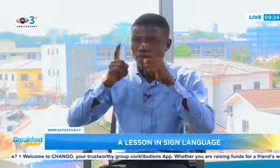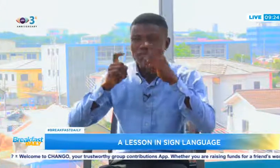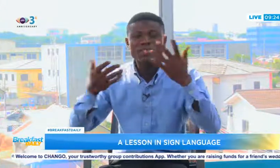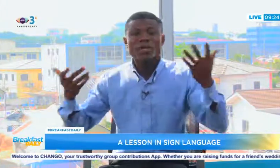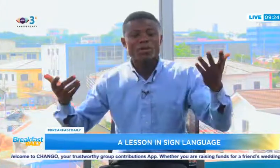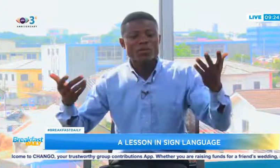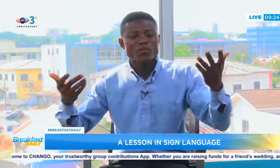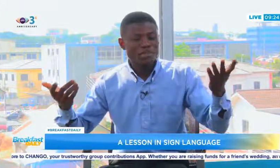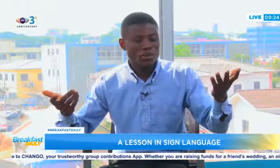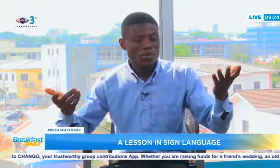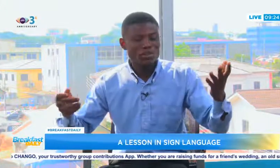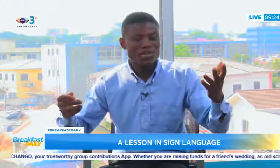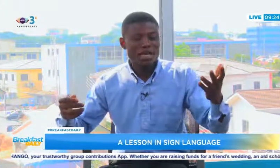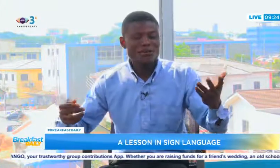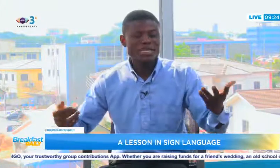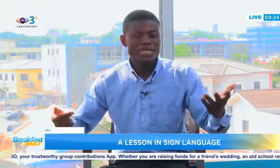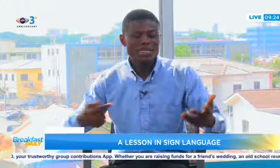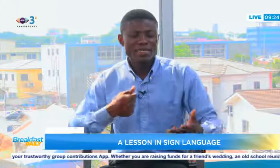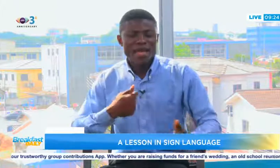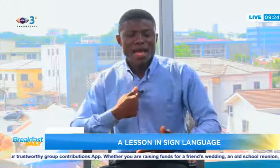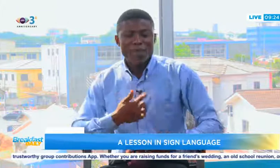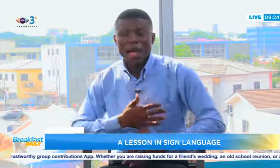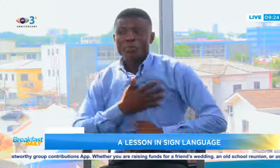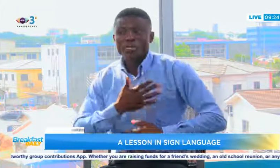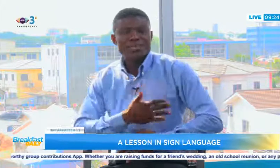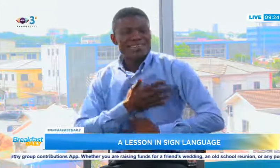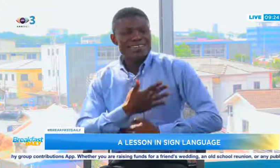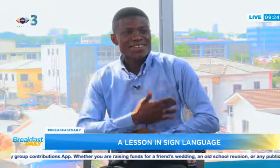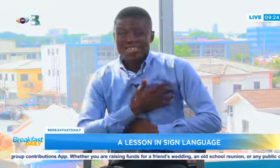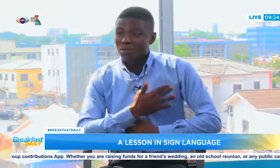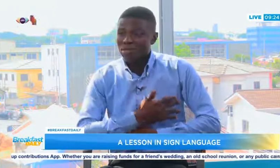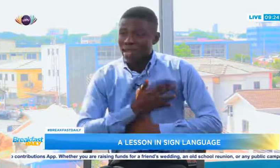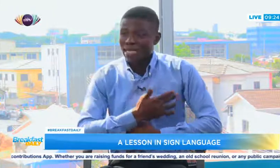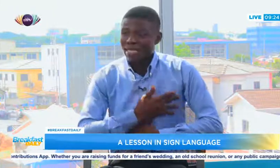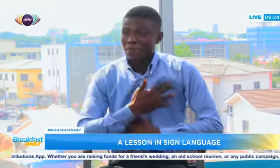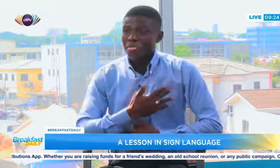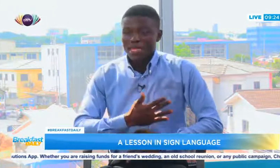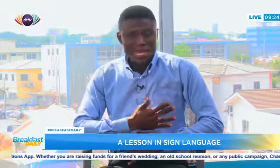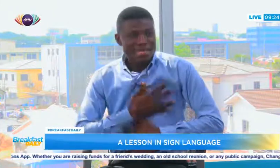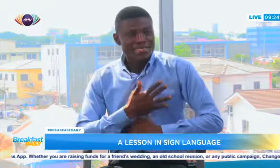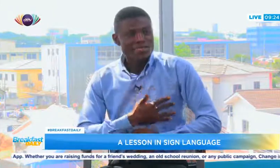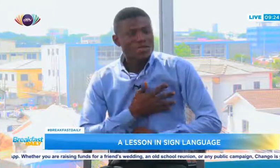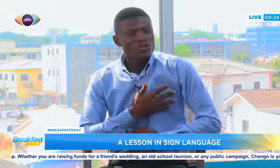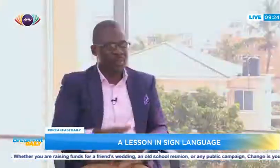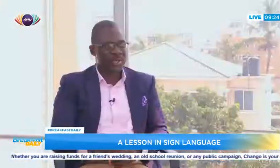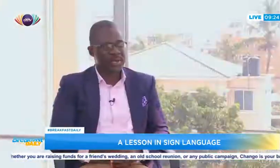face. For example, I'm saying I'm happy. You see, I'm smiling. We must see the yes. the So I emotion. can't